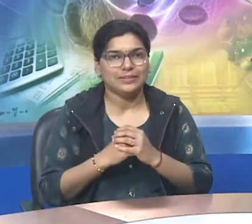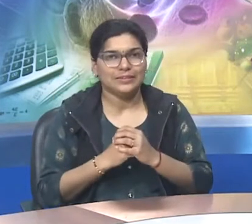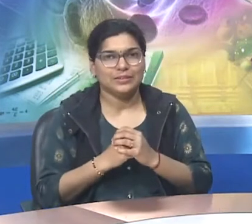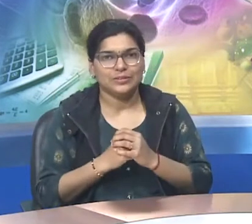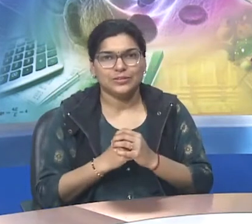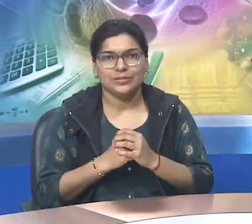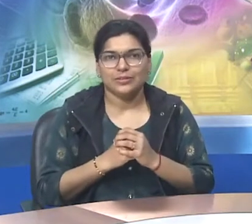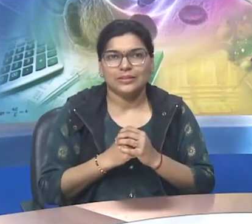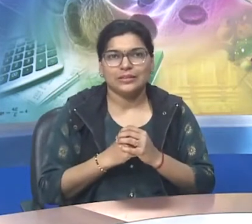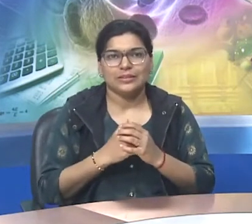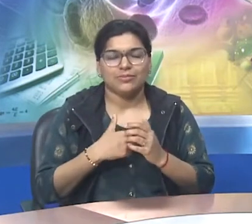there.